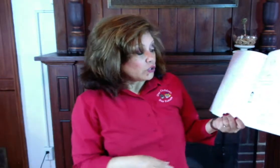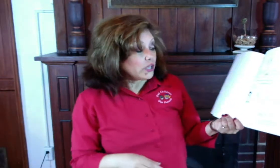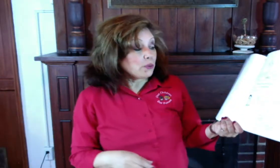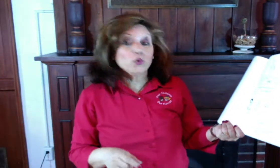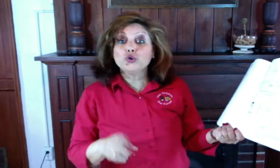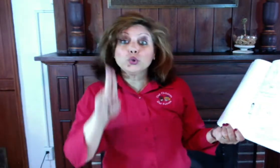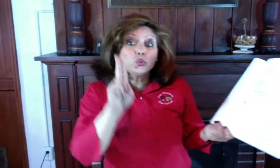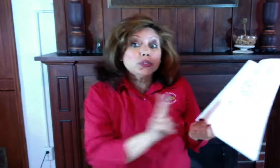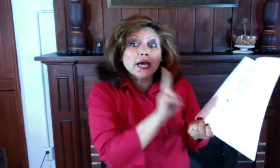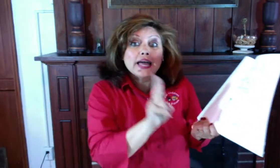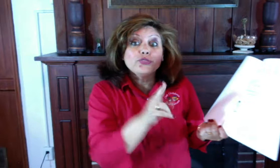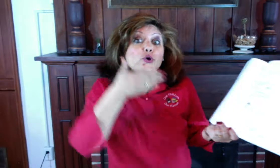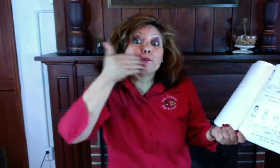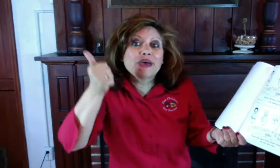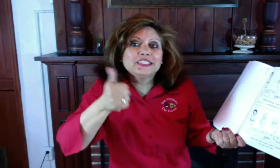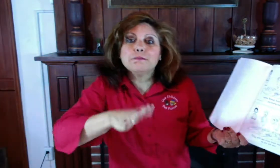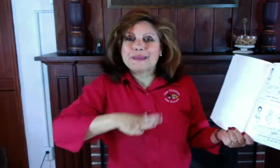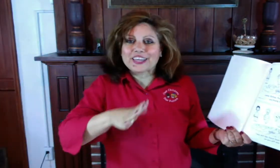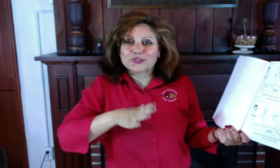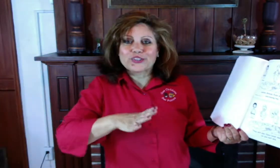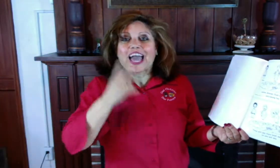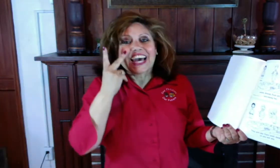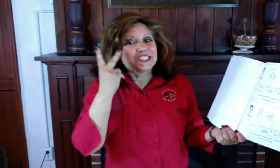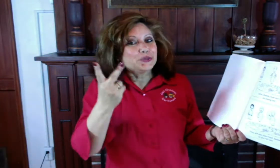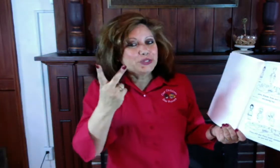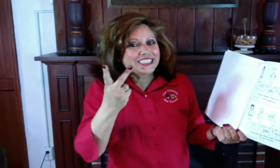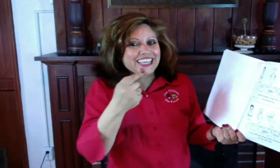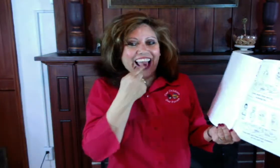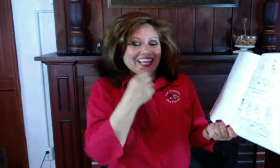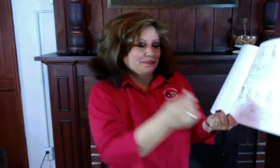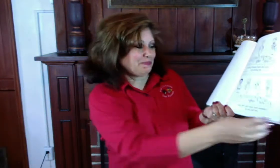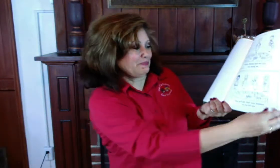They will use their best manners, as you will see.